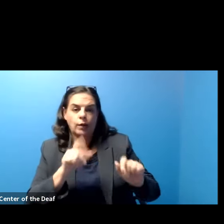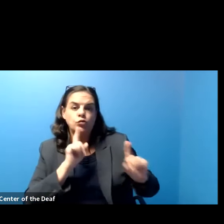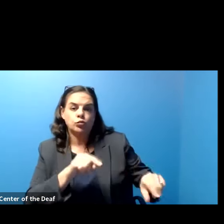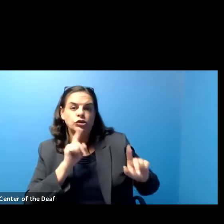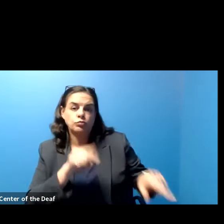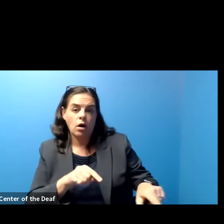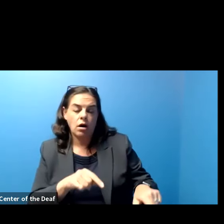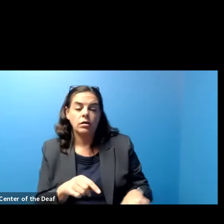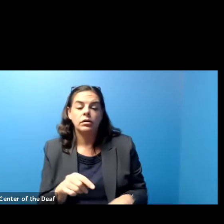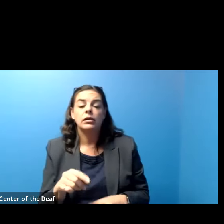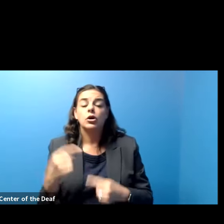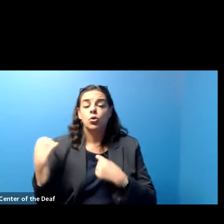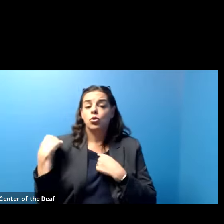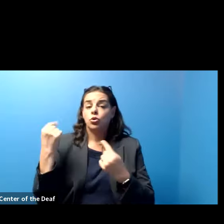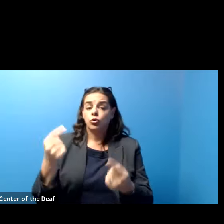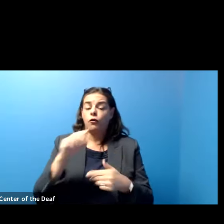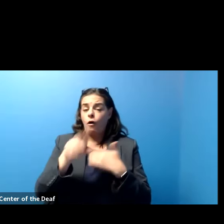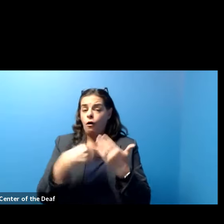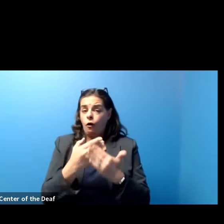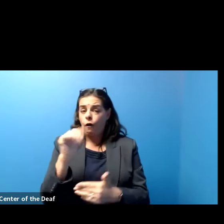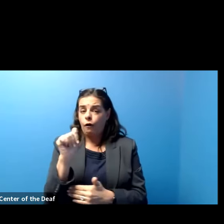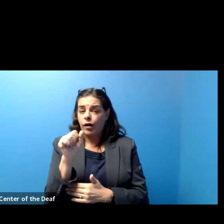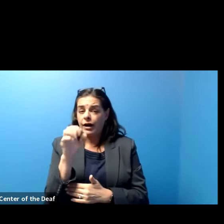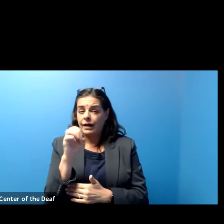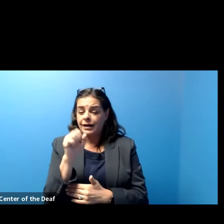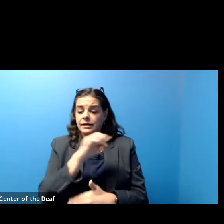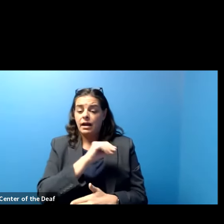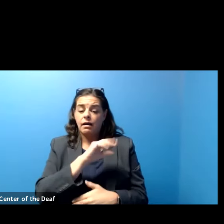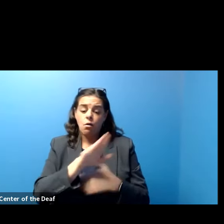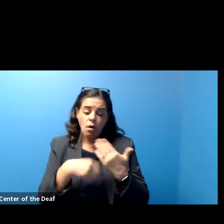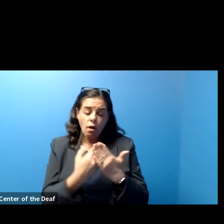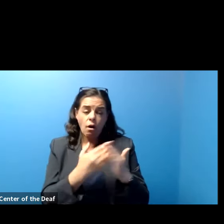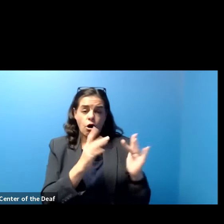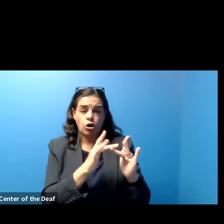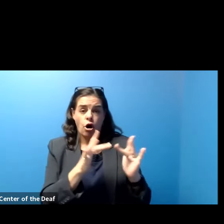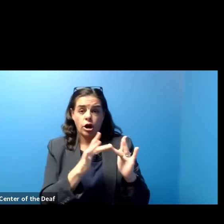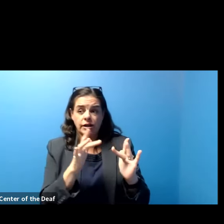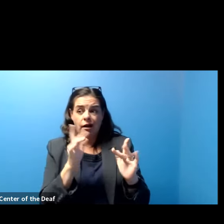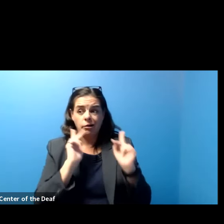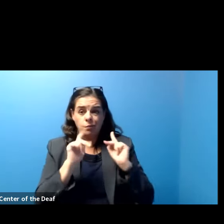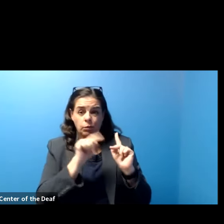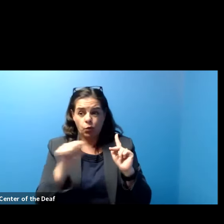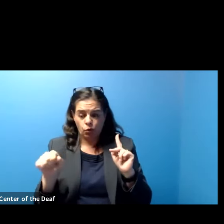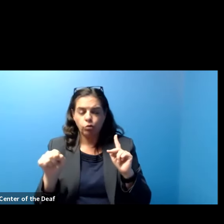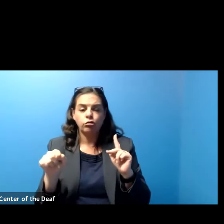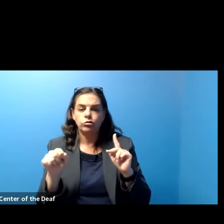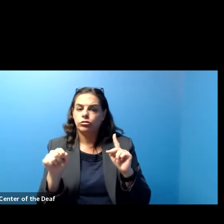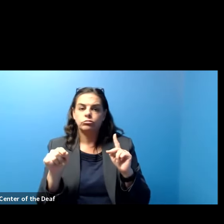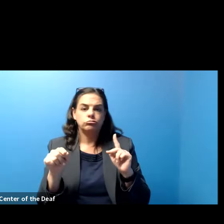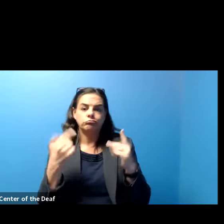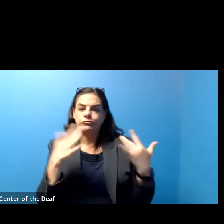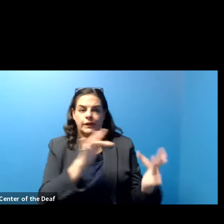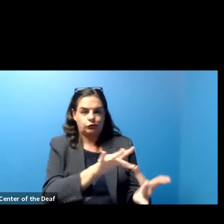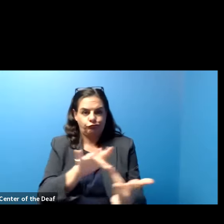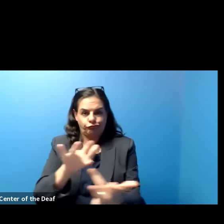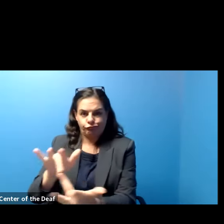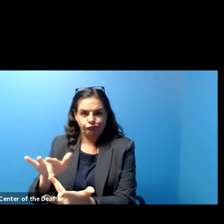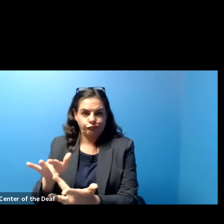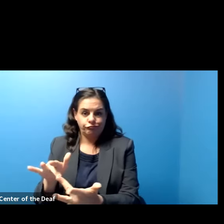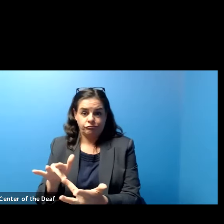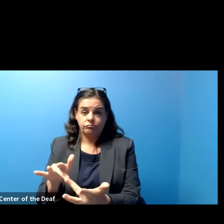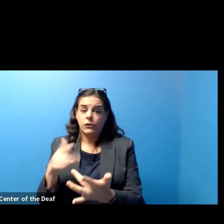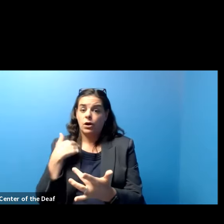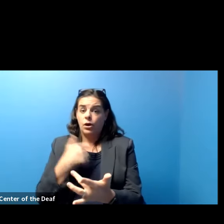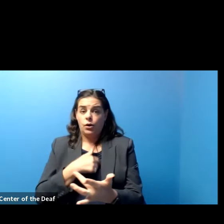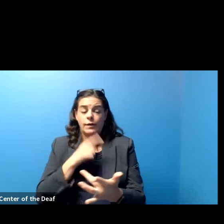efficiently. We thus far, all of our cases and all of our contacts have been reached. We're reaching out to them, making